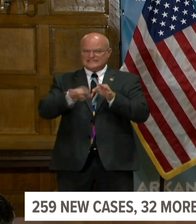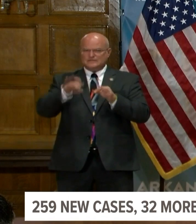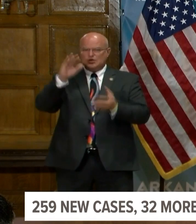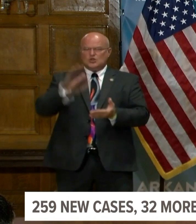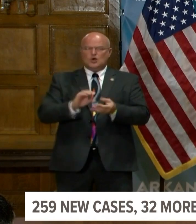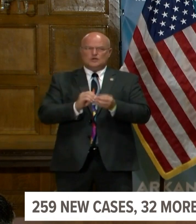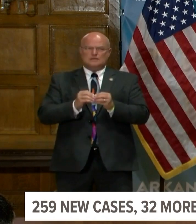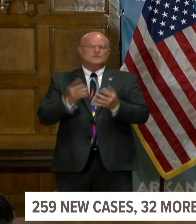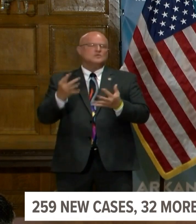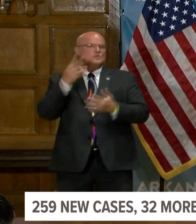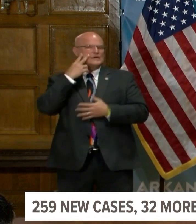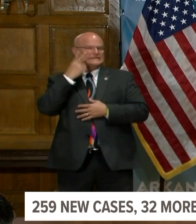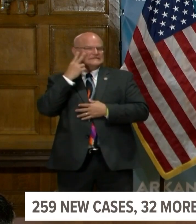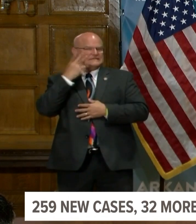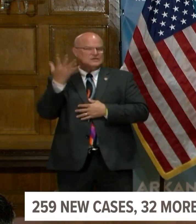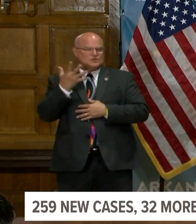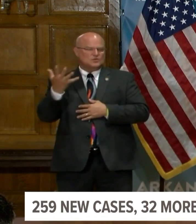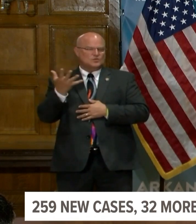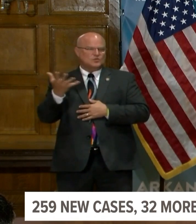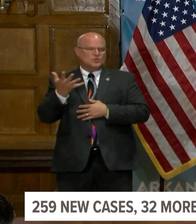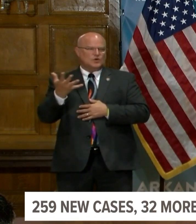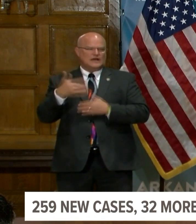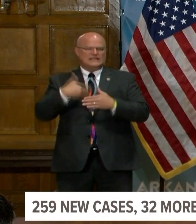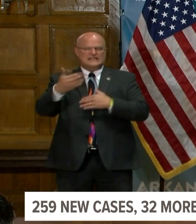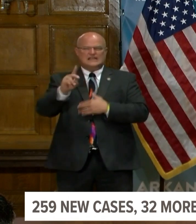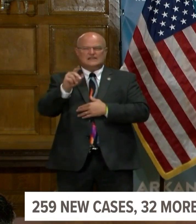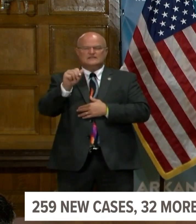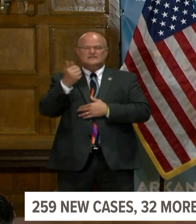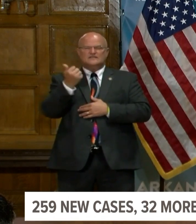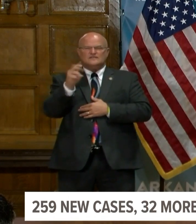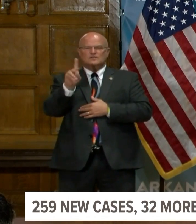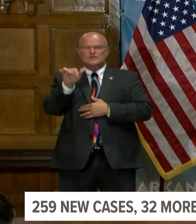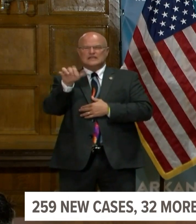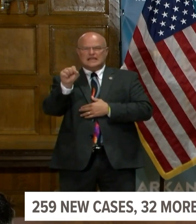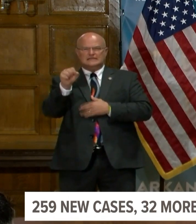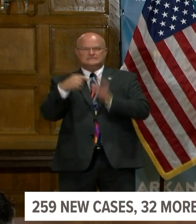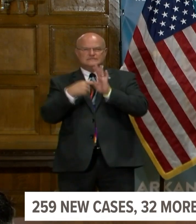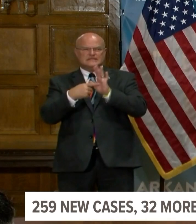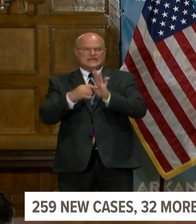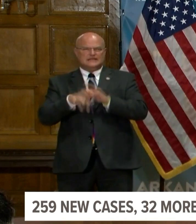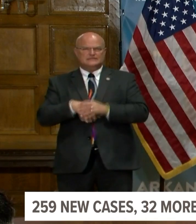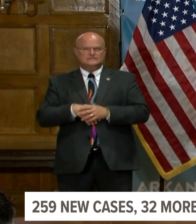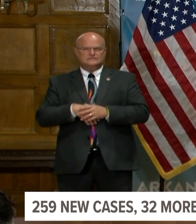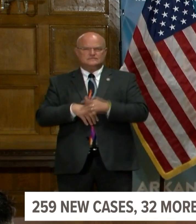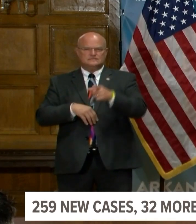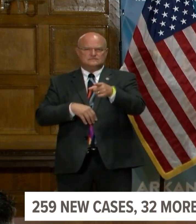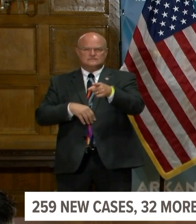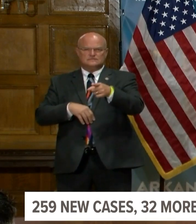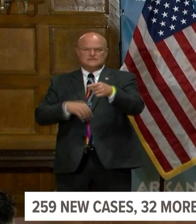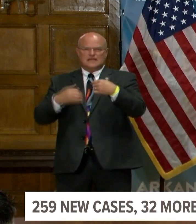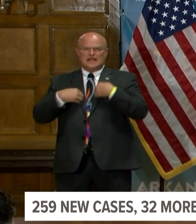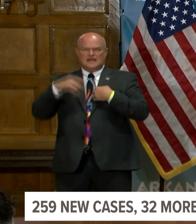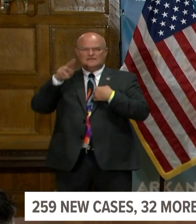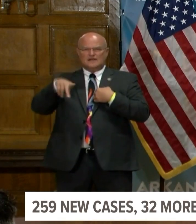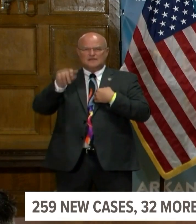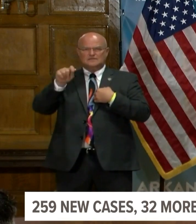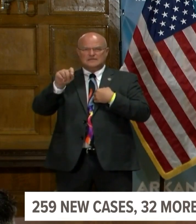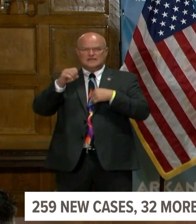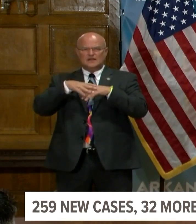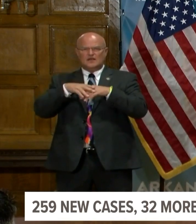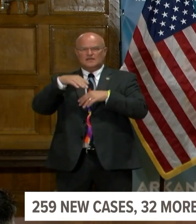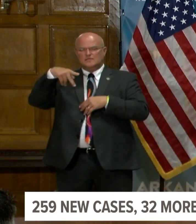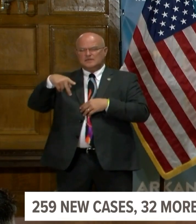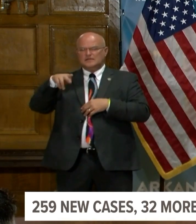low number. Let's wait and see what the next few days indicate. Do you have an update on the TUA